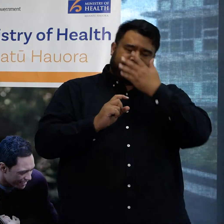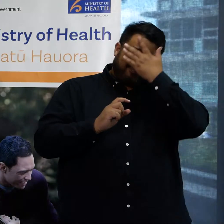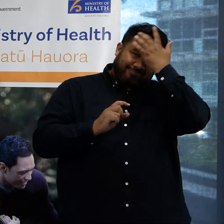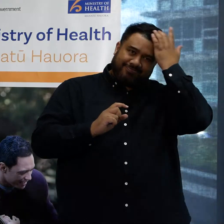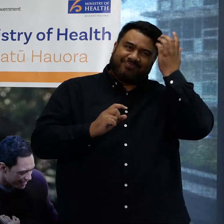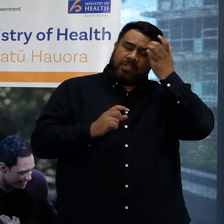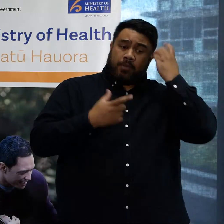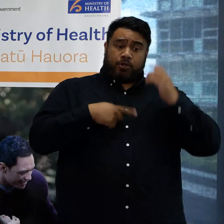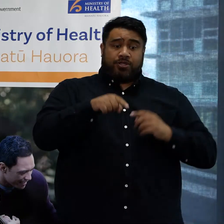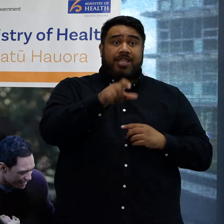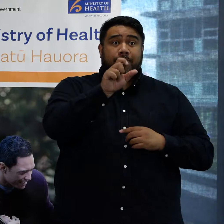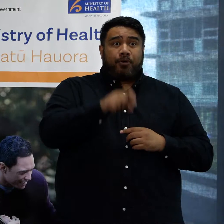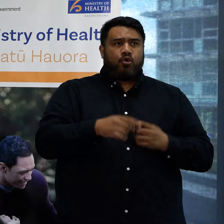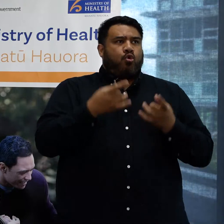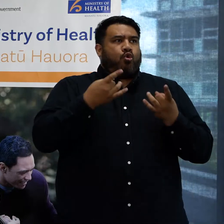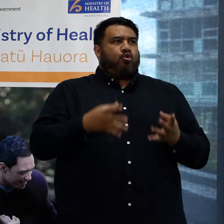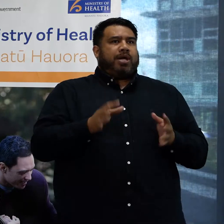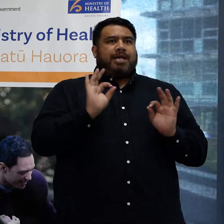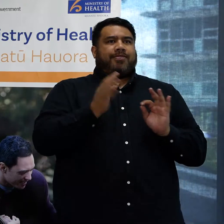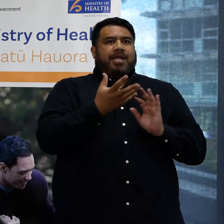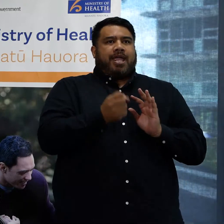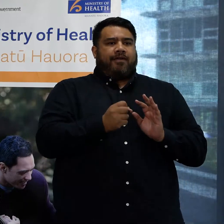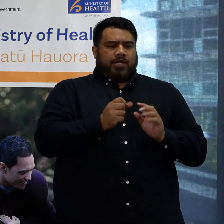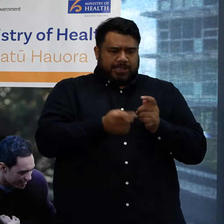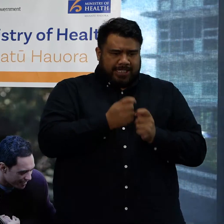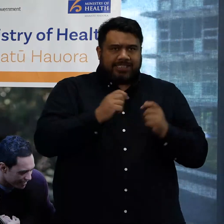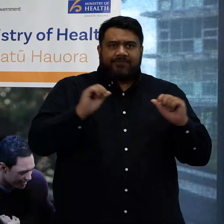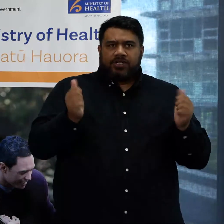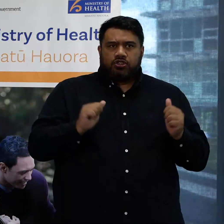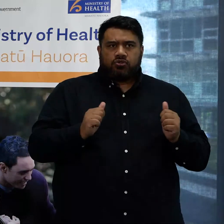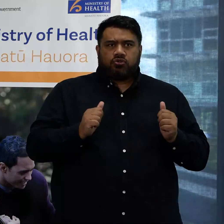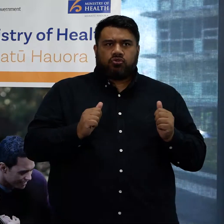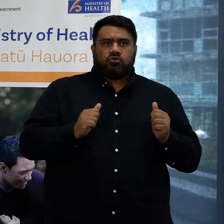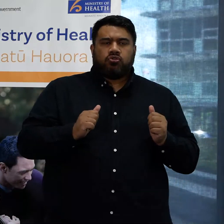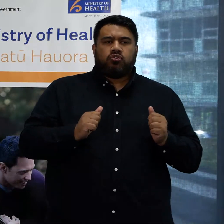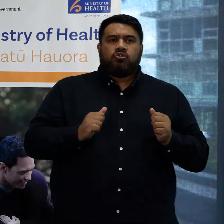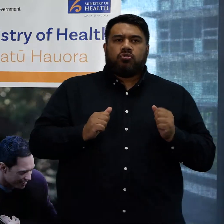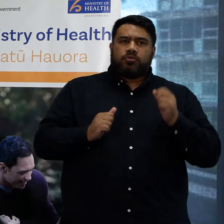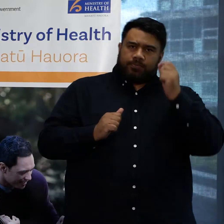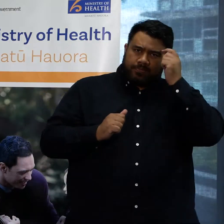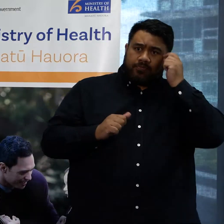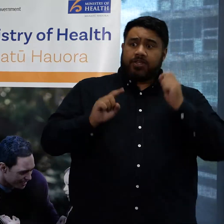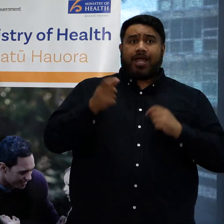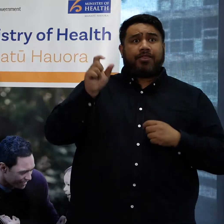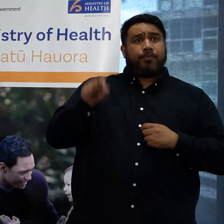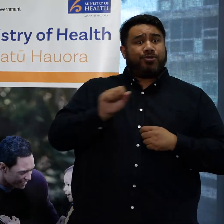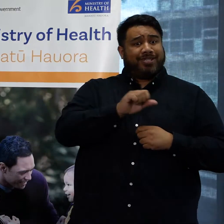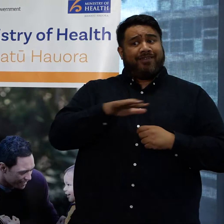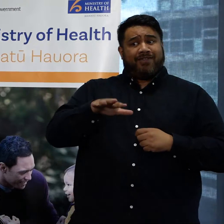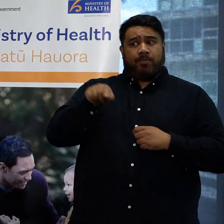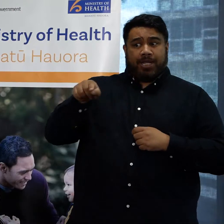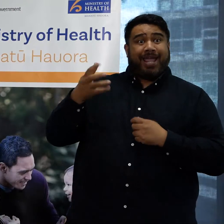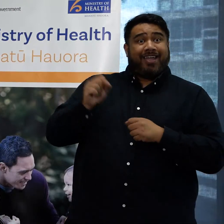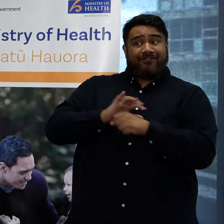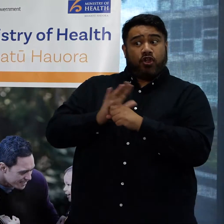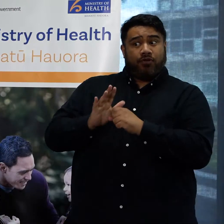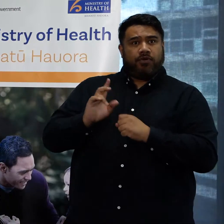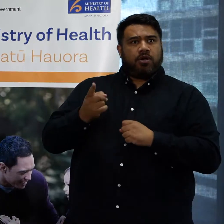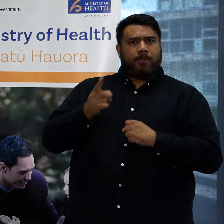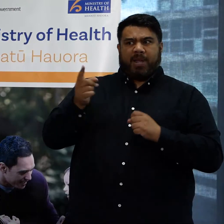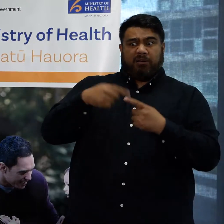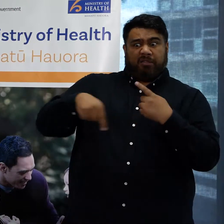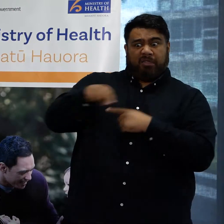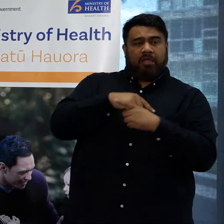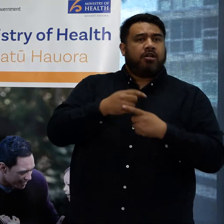negative test already, and indeed had very little exposure to the family member who subsequently returned the positive